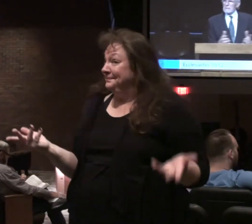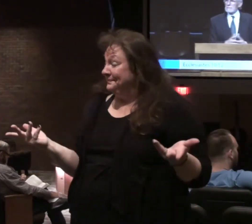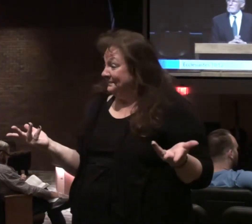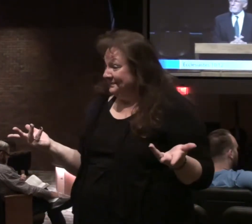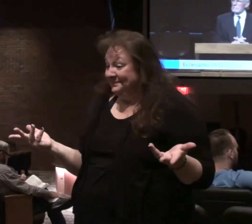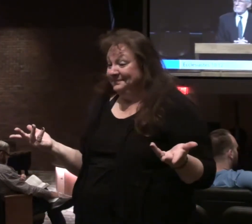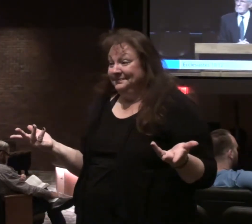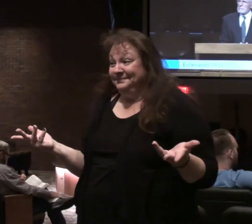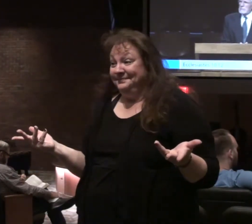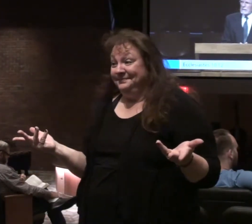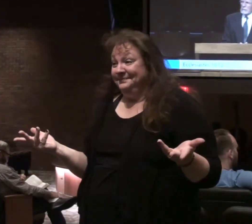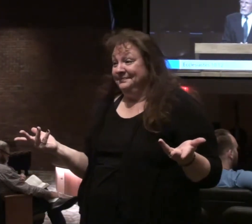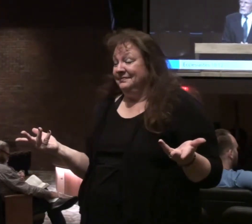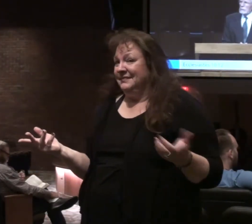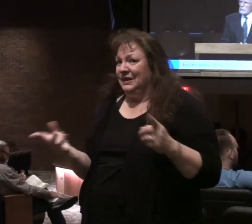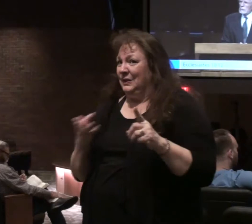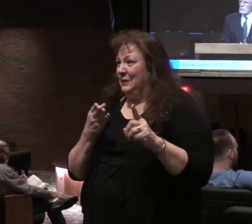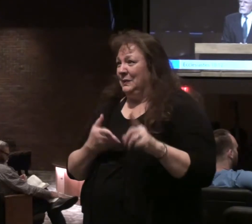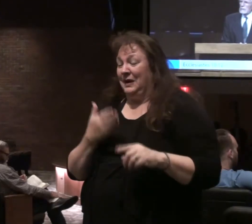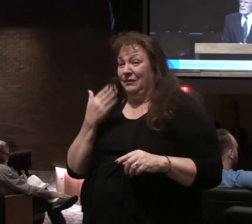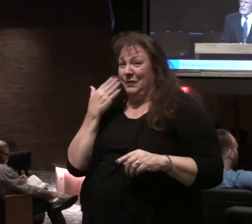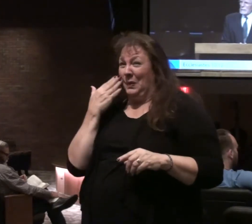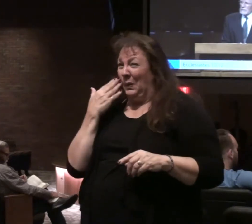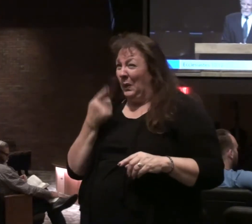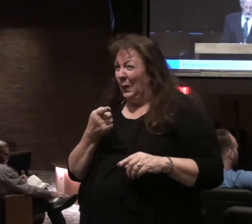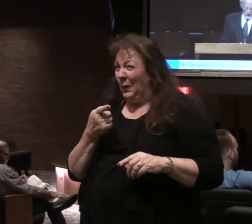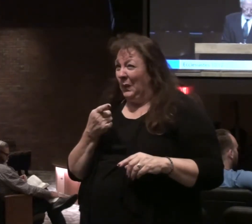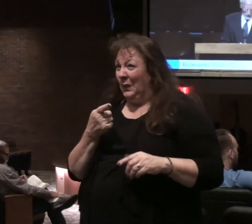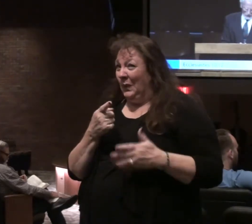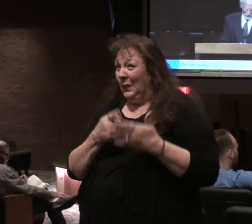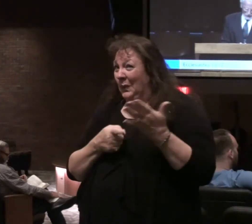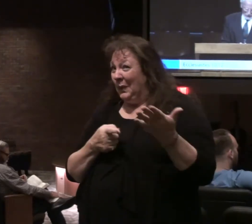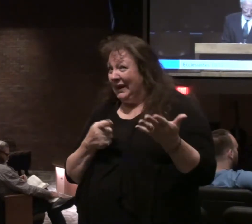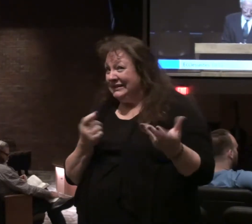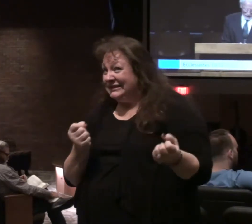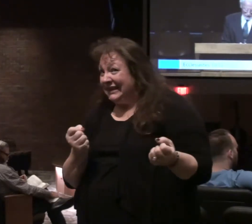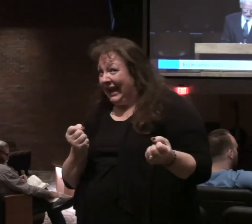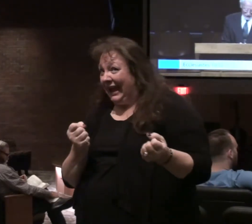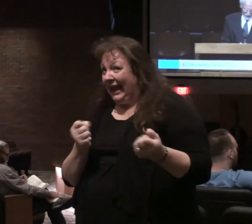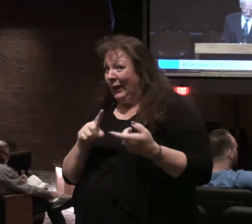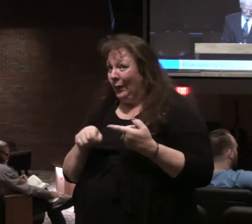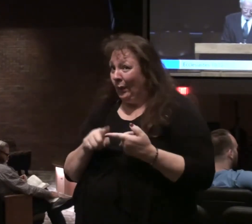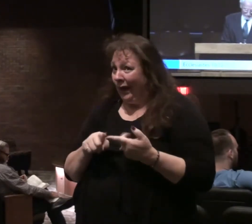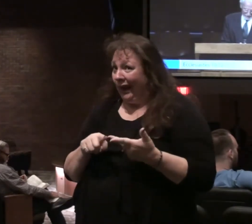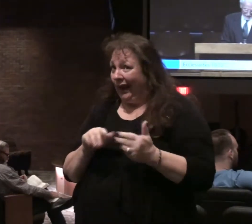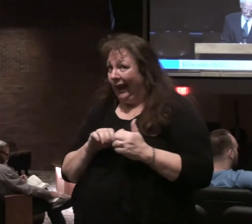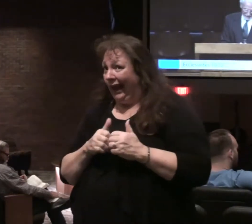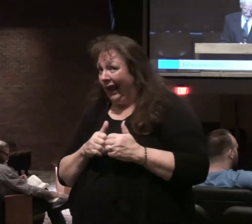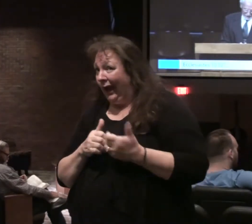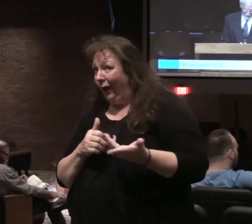He never knows what to say, when to say it, how to say it.